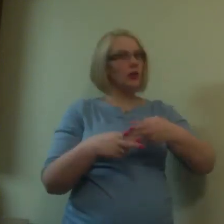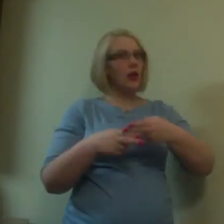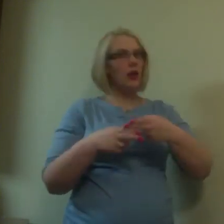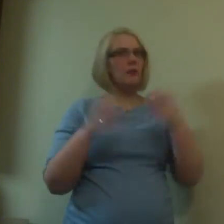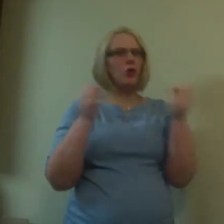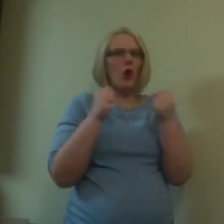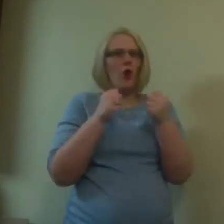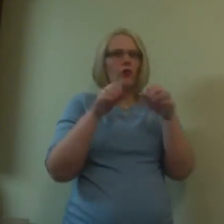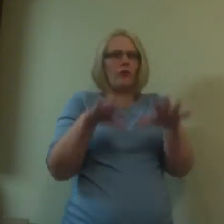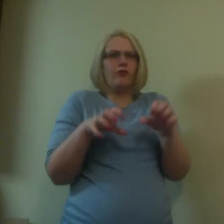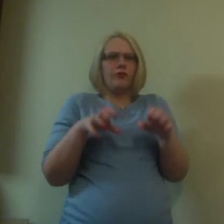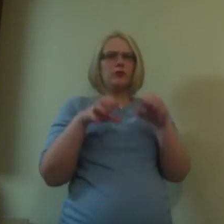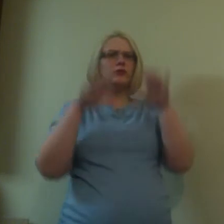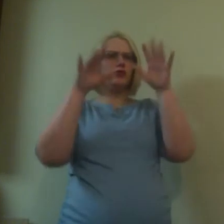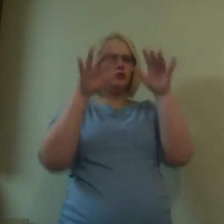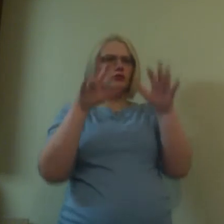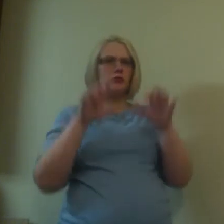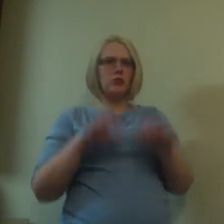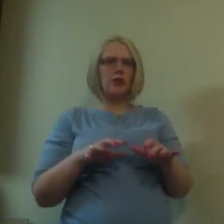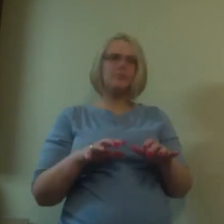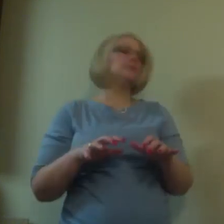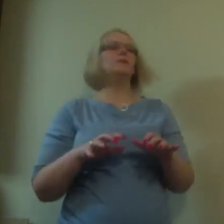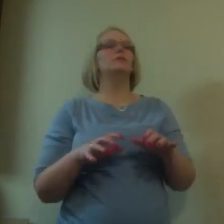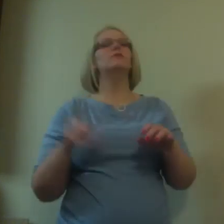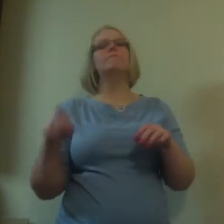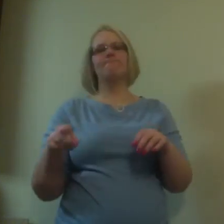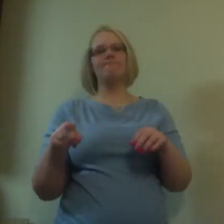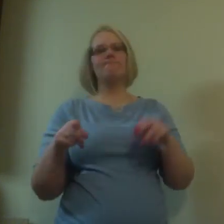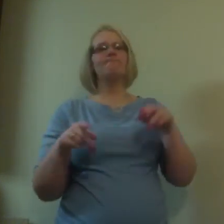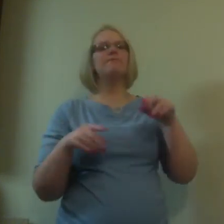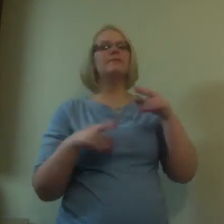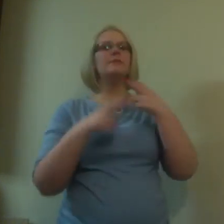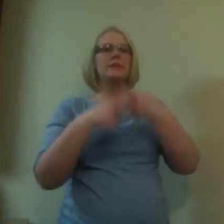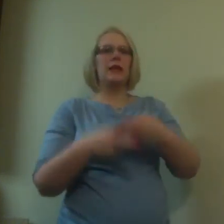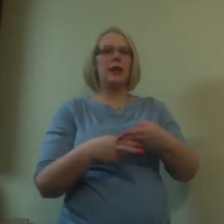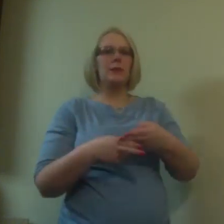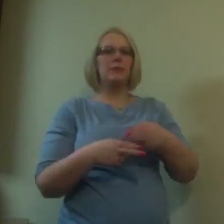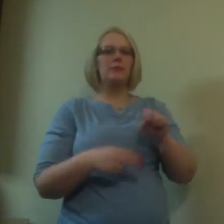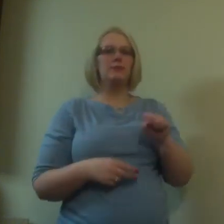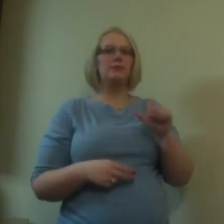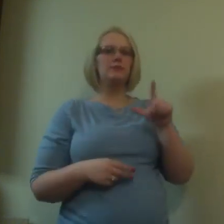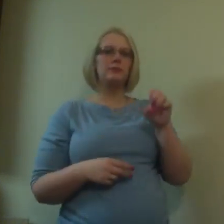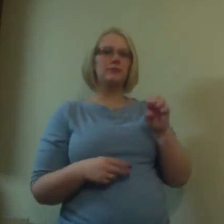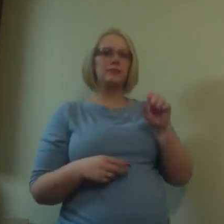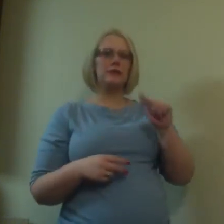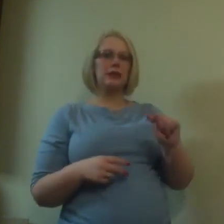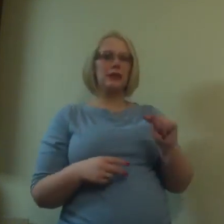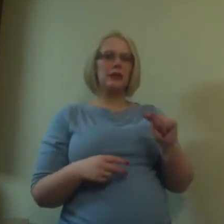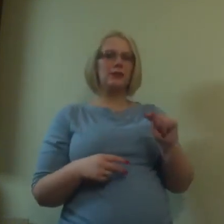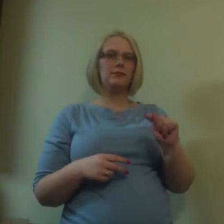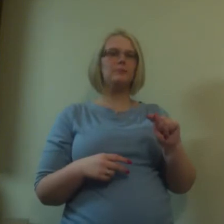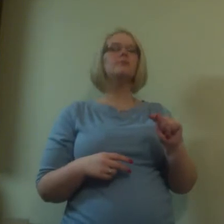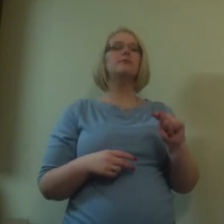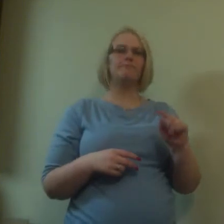of weather condition, isn't it? Overcast. When it's overcast, what does it look like